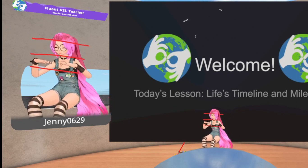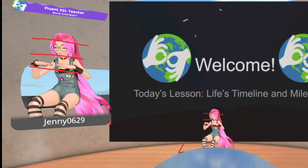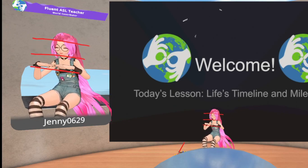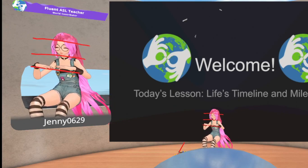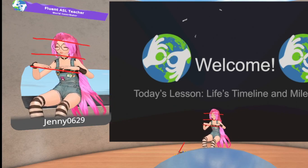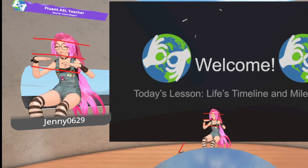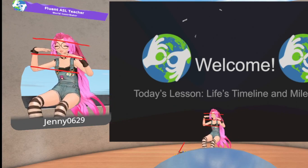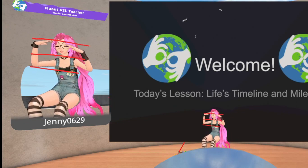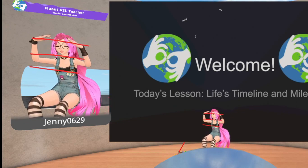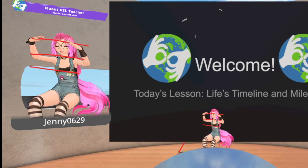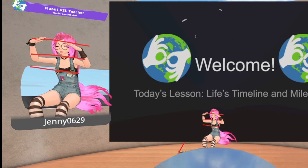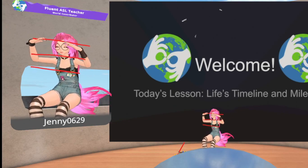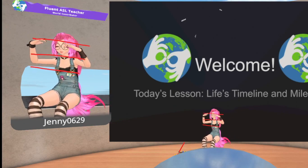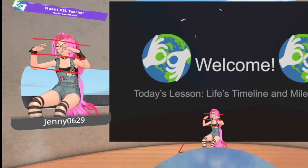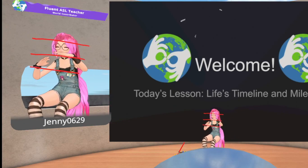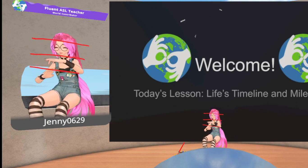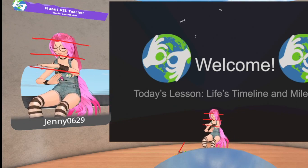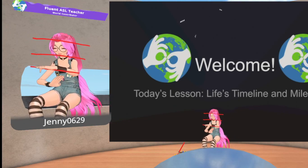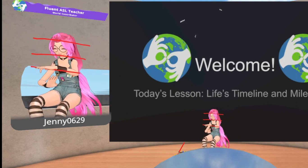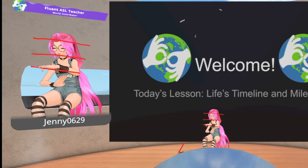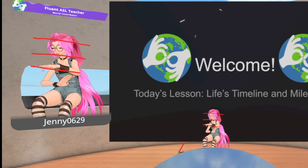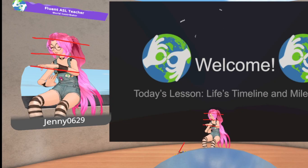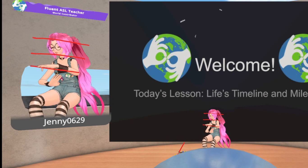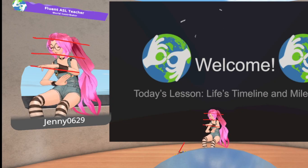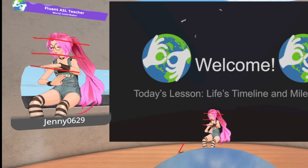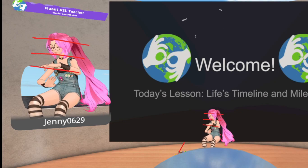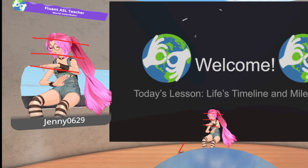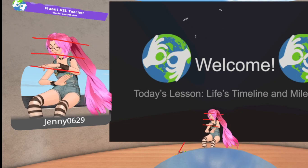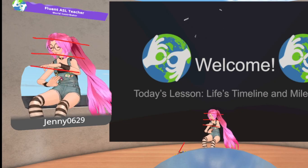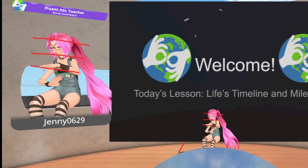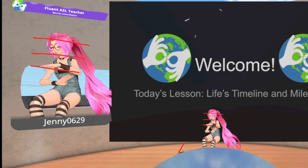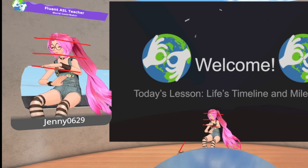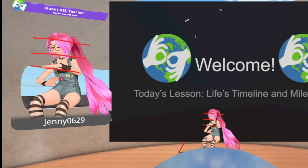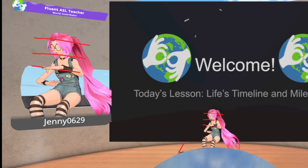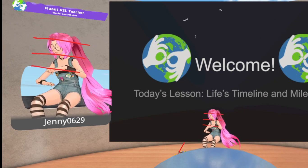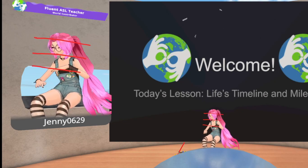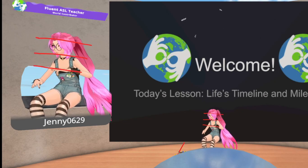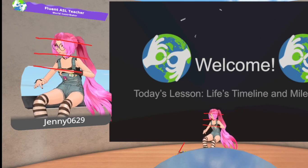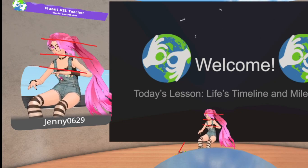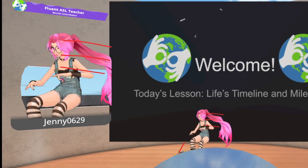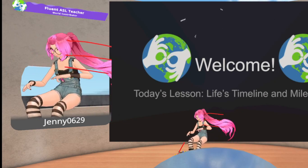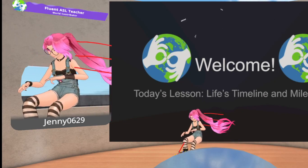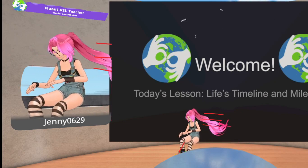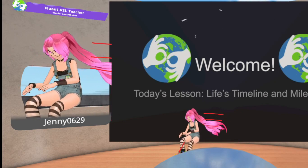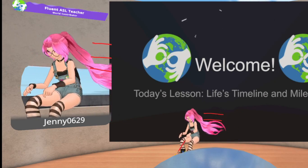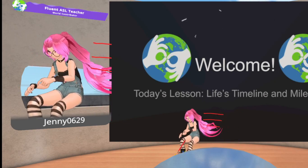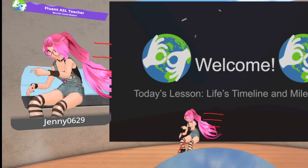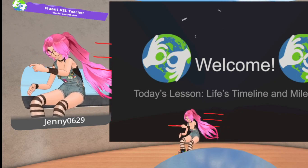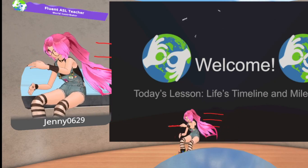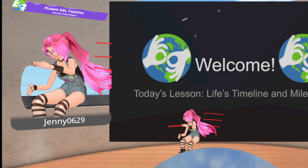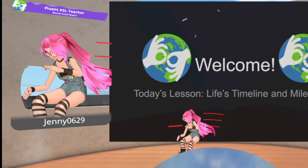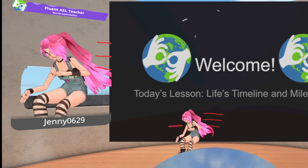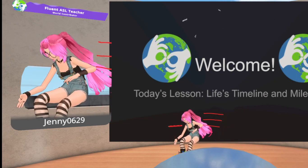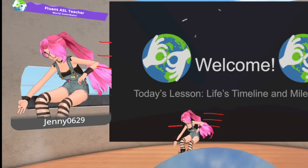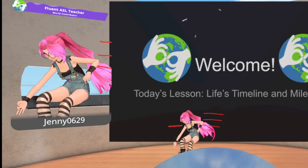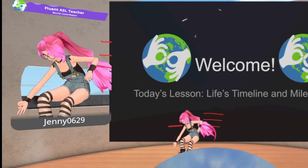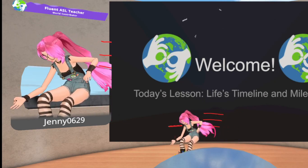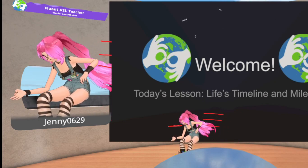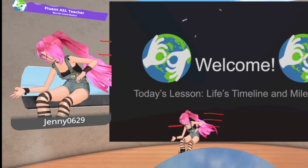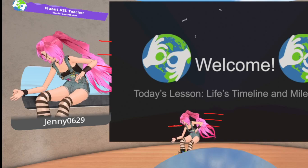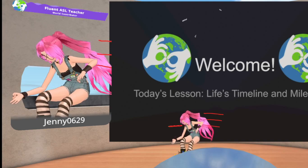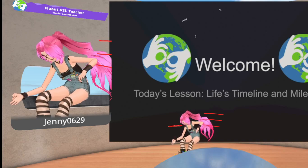showing, you imagine these lines, you're moving up the lines, but down here is basic. You're showing where it is. Yeah. B for